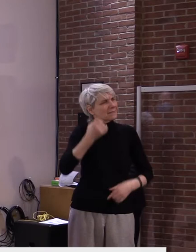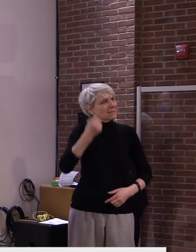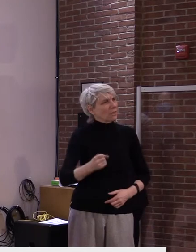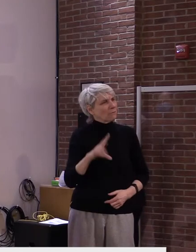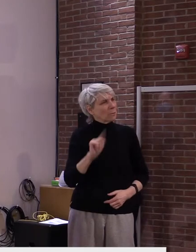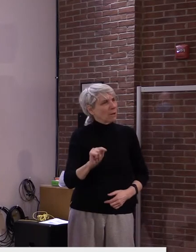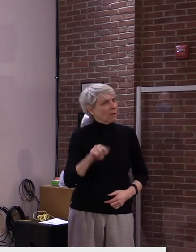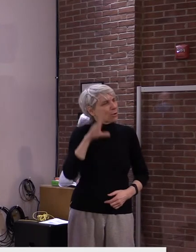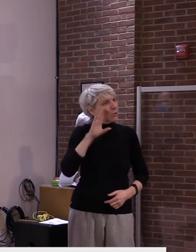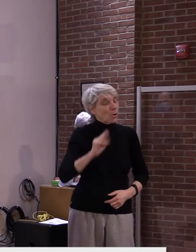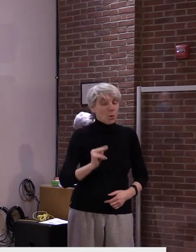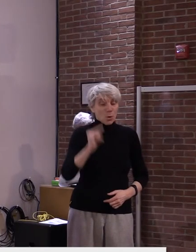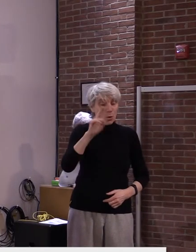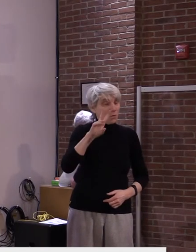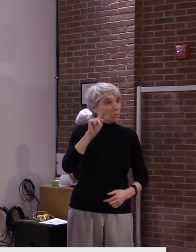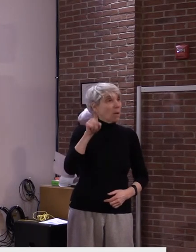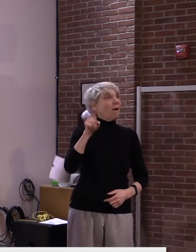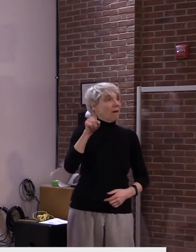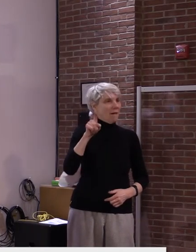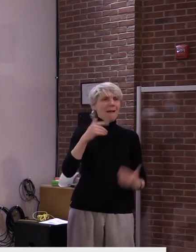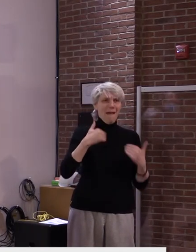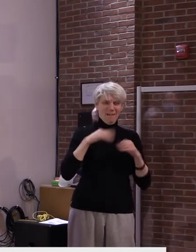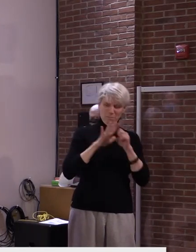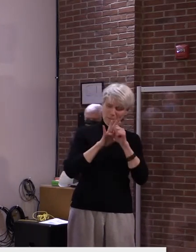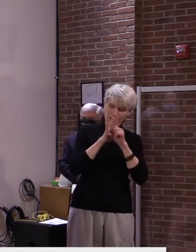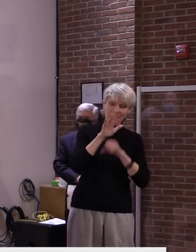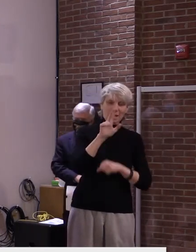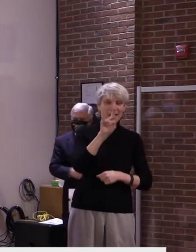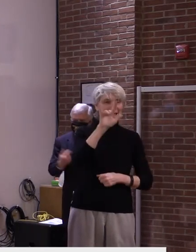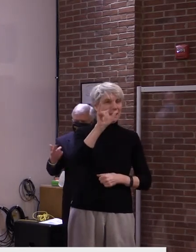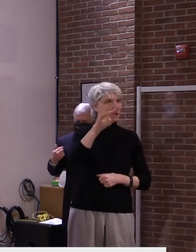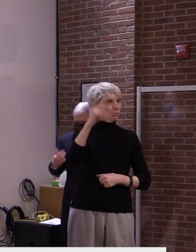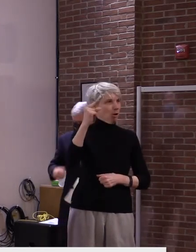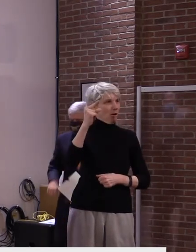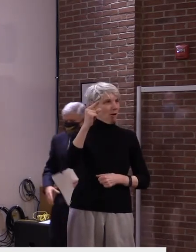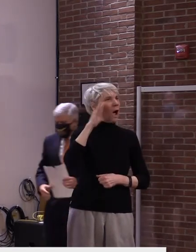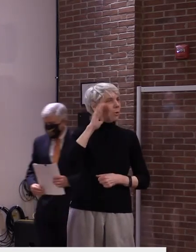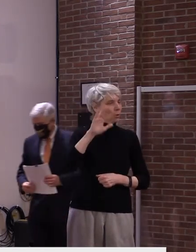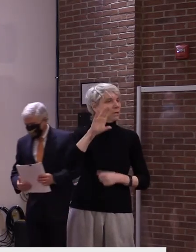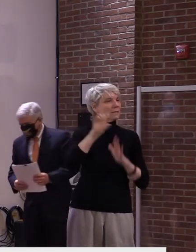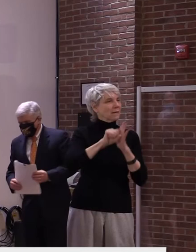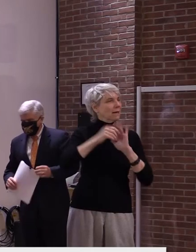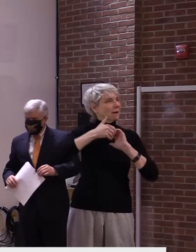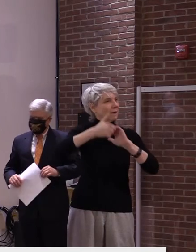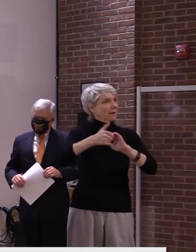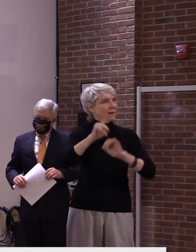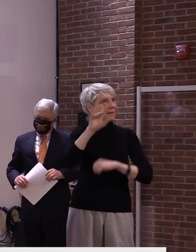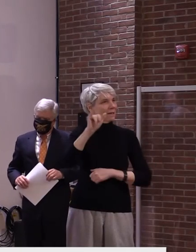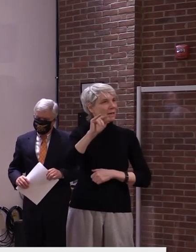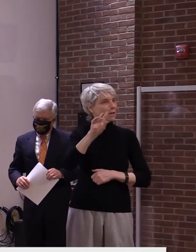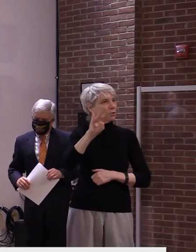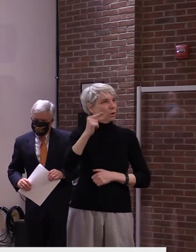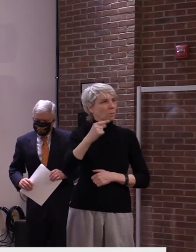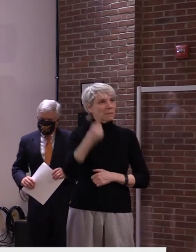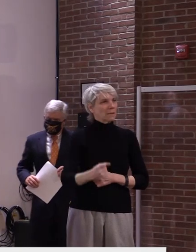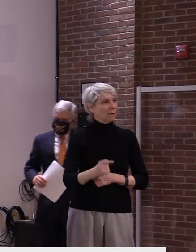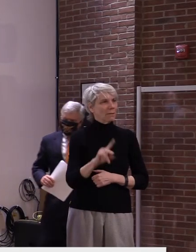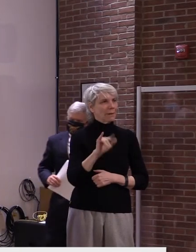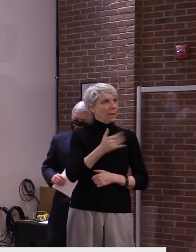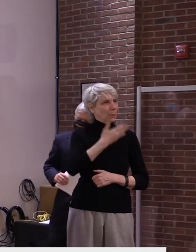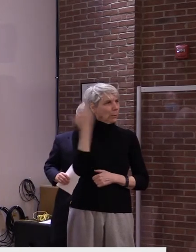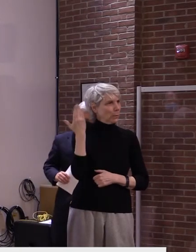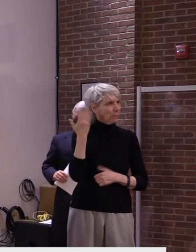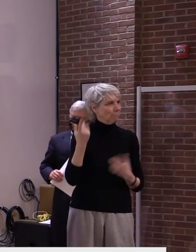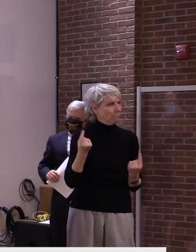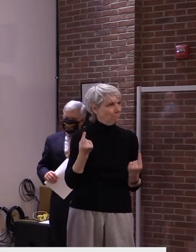the way that 20 Kinney Drugs locations have up north? And I wonder if there's anything new on that. And second, there were 3 temperature monitors used